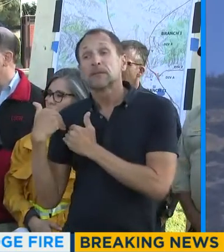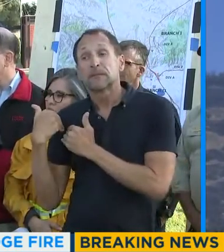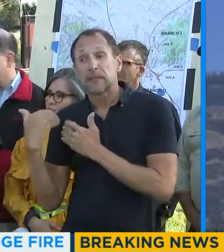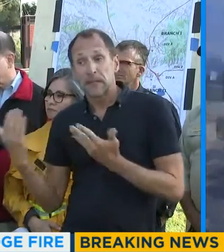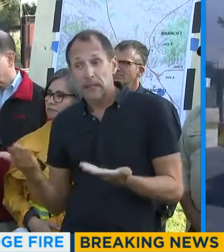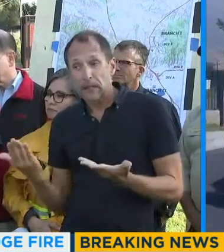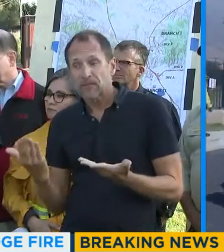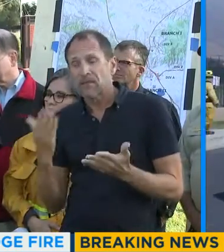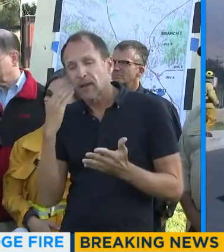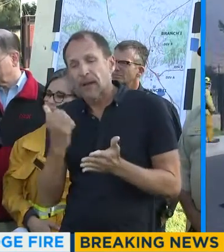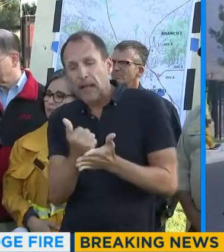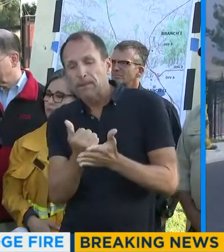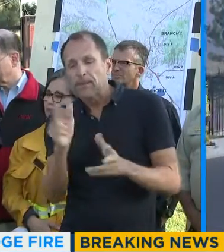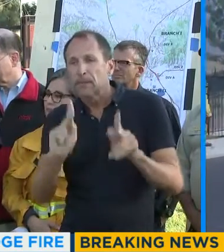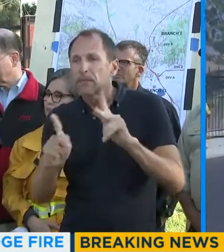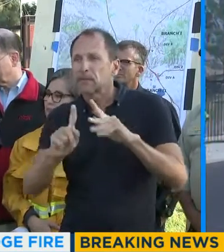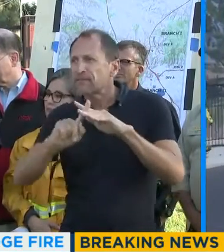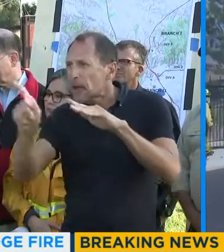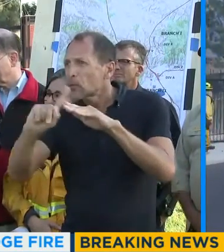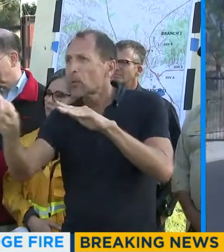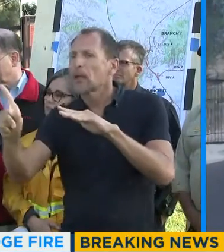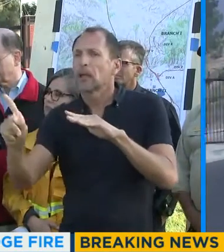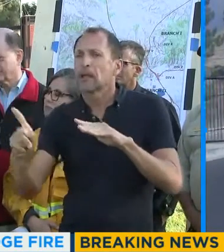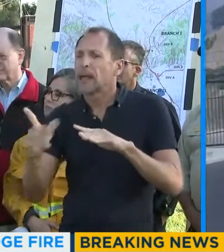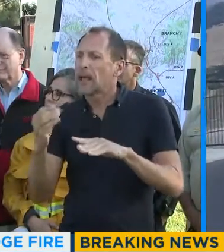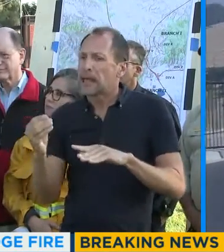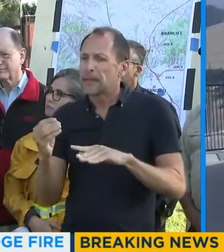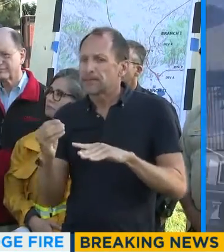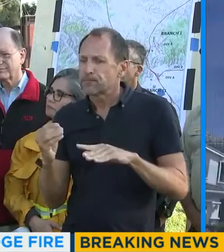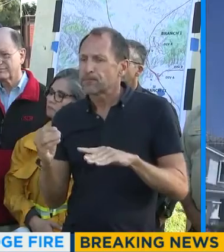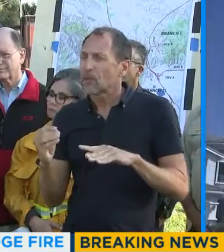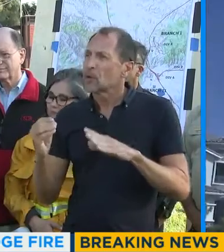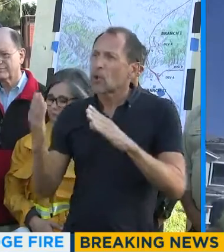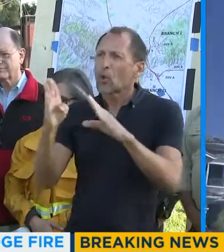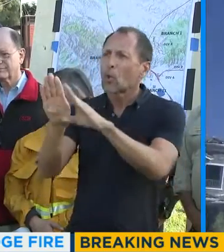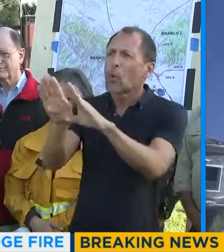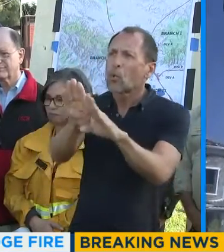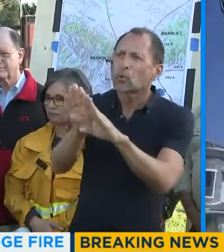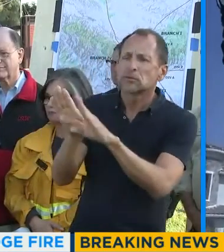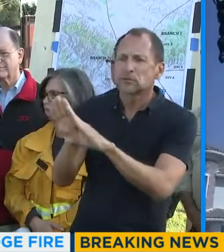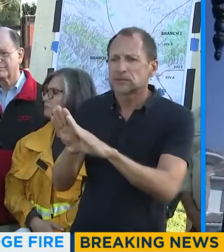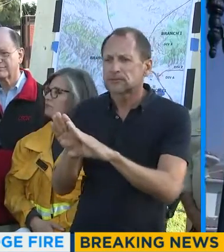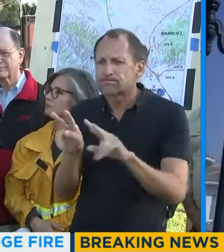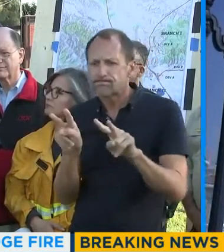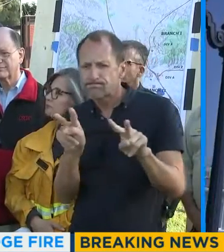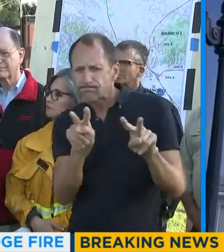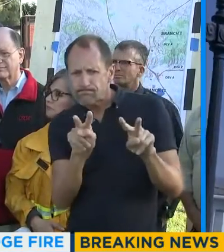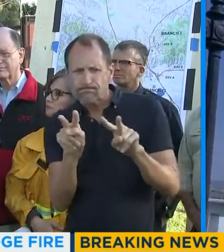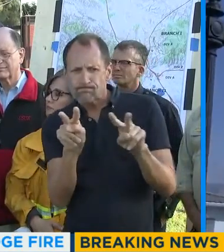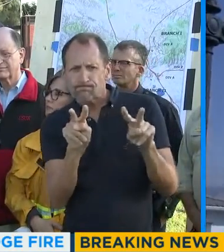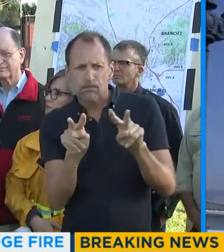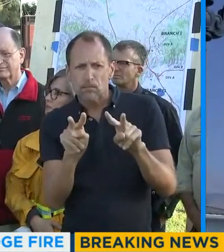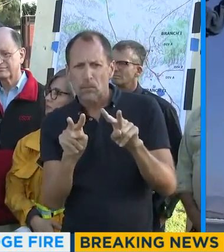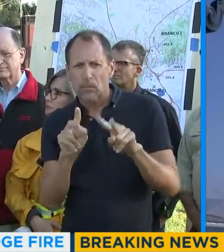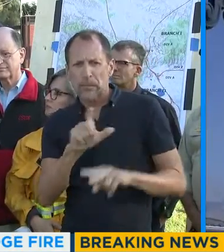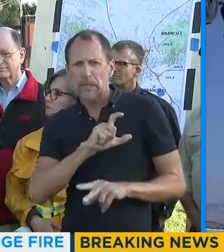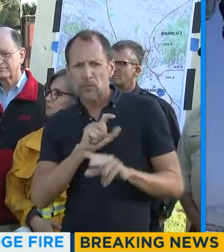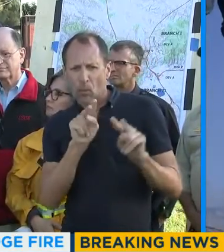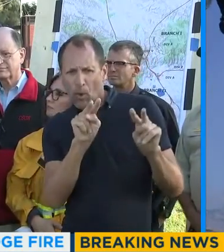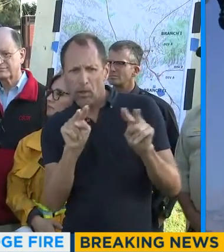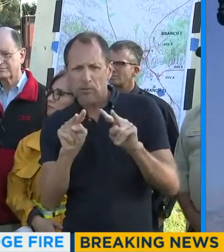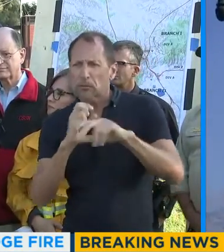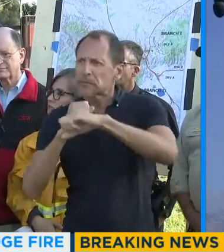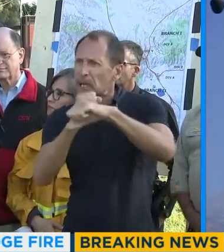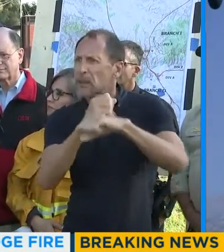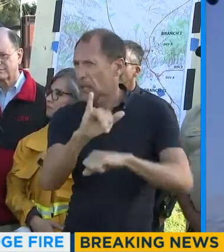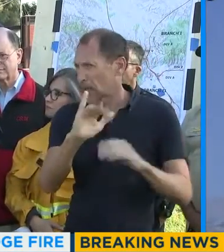the evacuation of neighborhoods, as well as securing those closed areas and providing for traffic control and allowing and ensuring